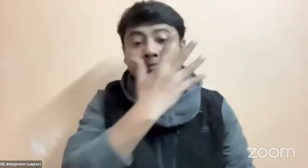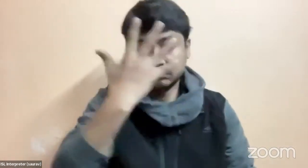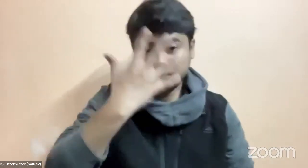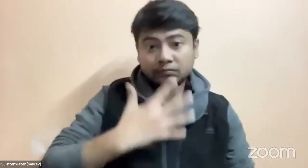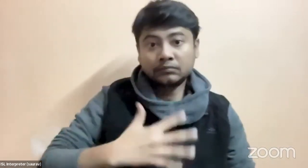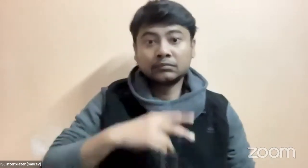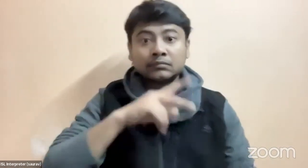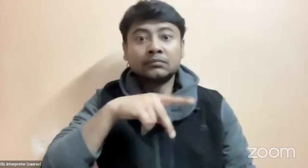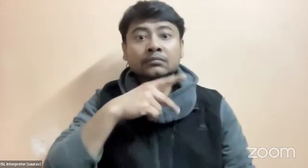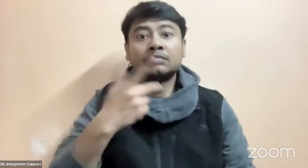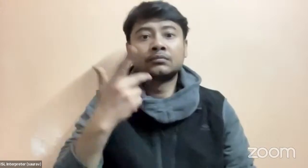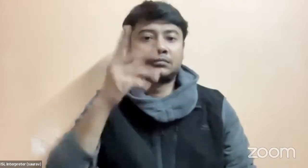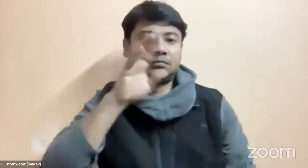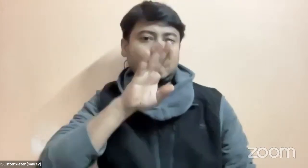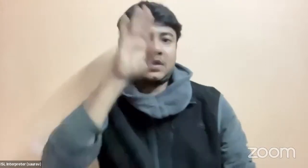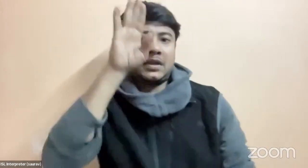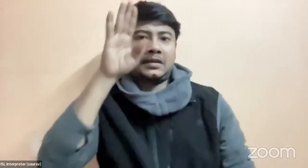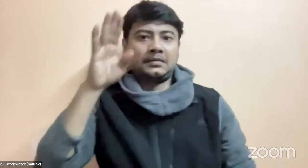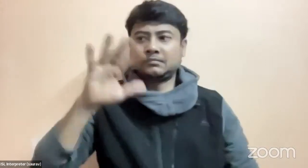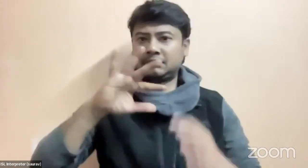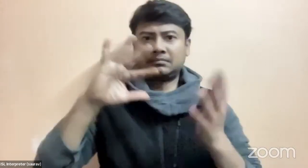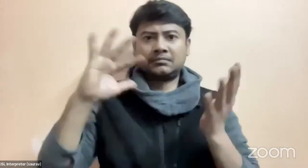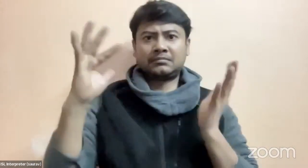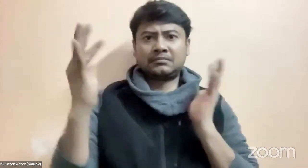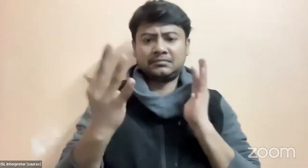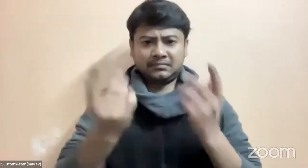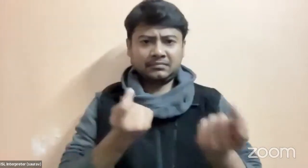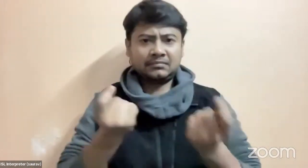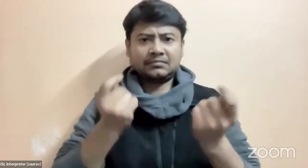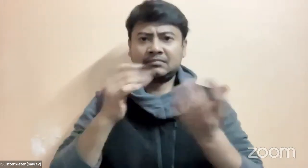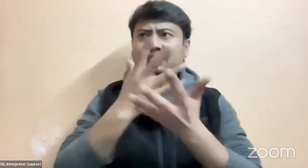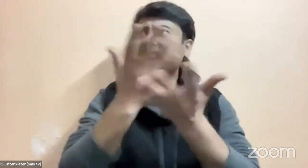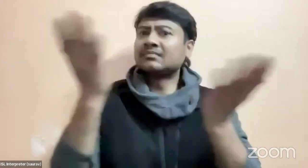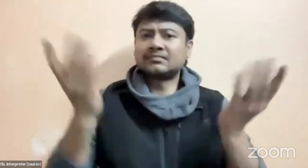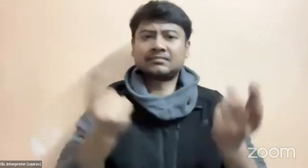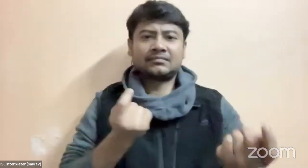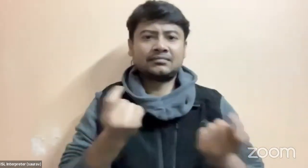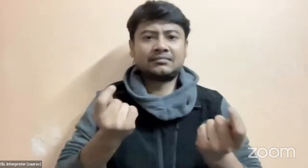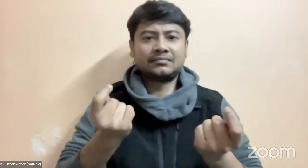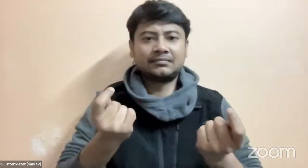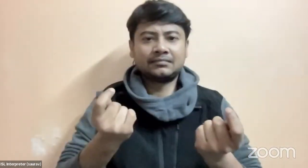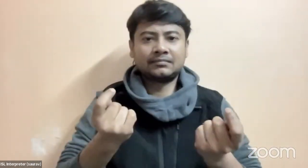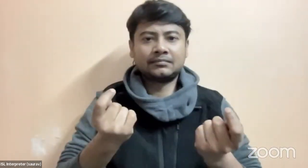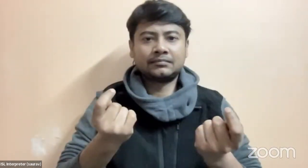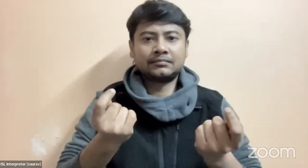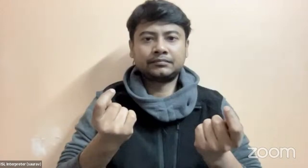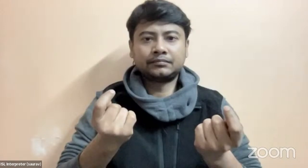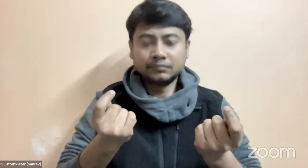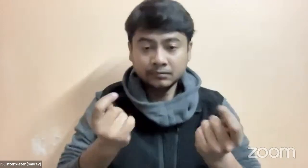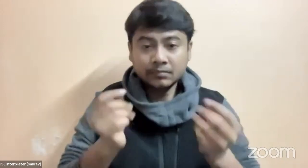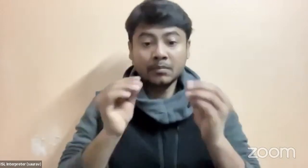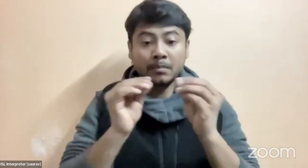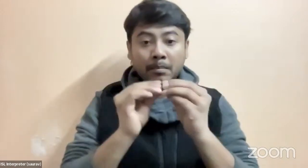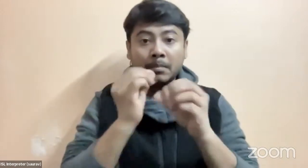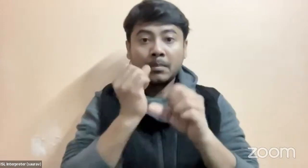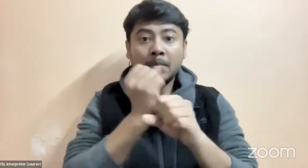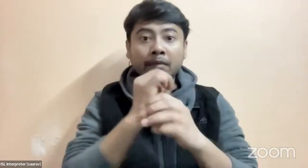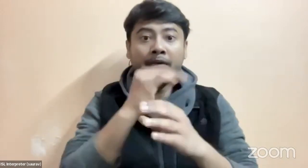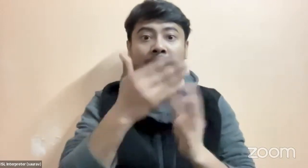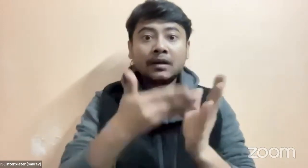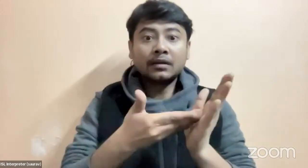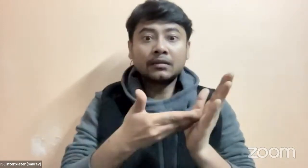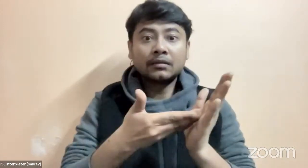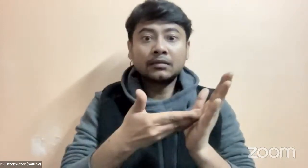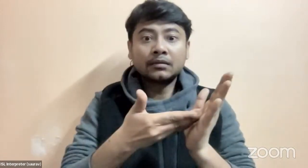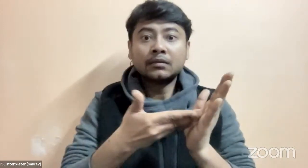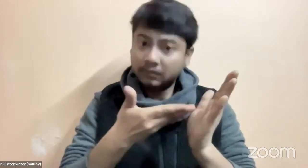And that is why we see in Bhagavad Gita also. In Bhagavad Gita, Krishna again and again he is saying that I am supreme personality